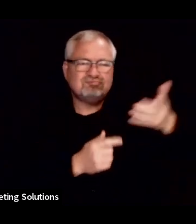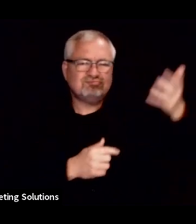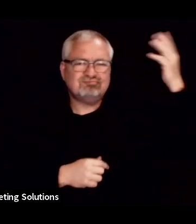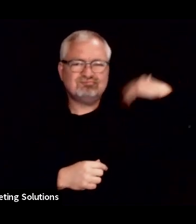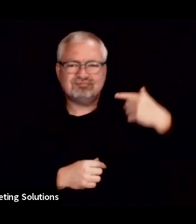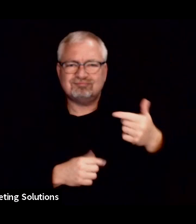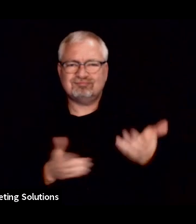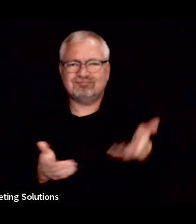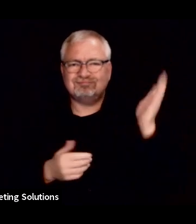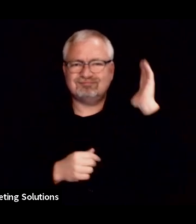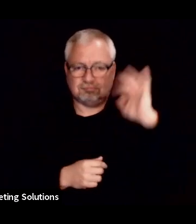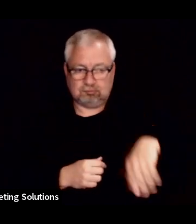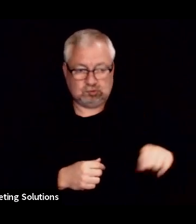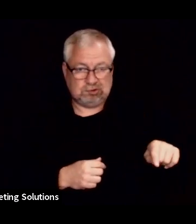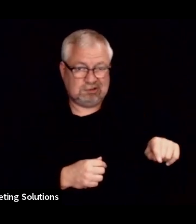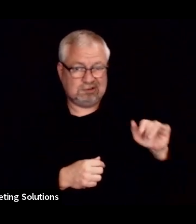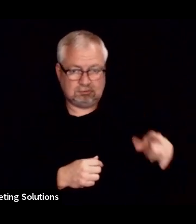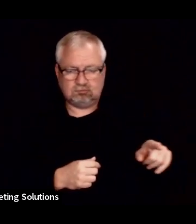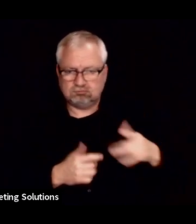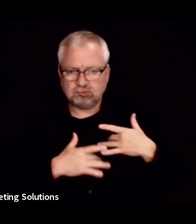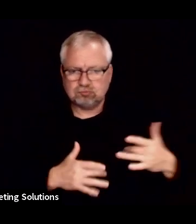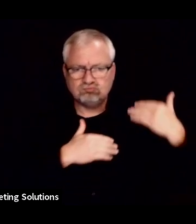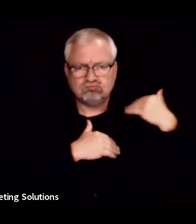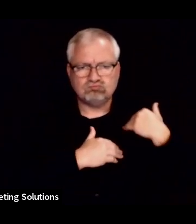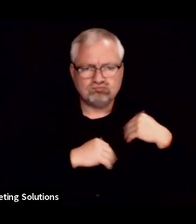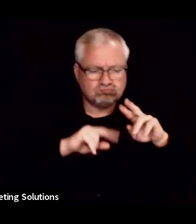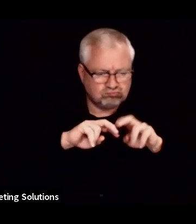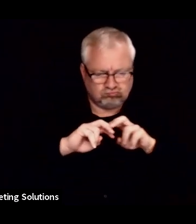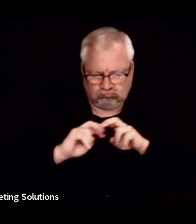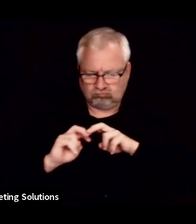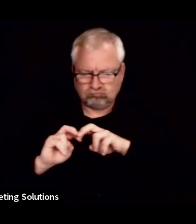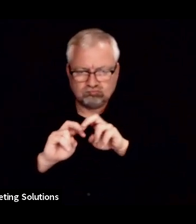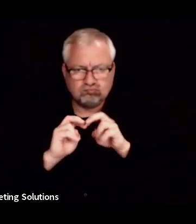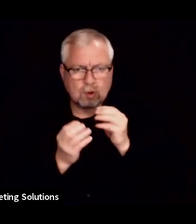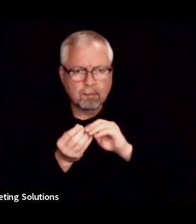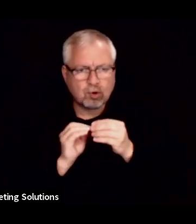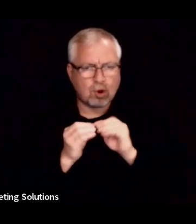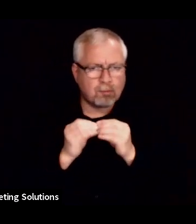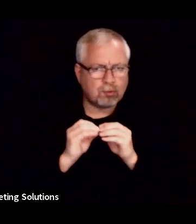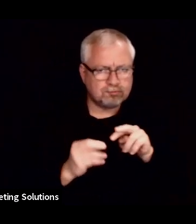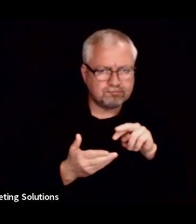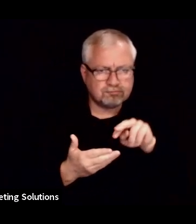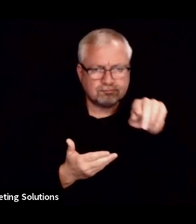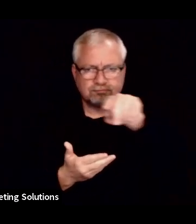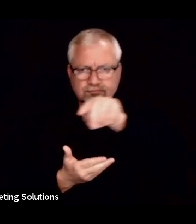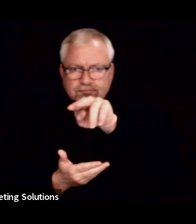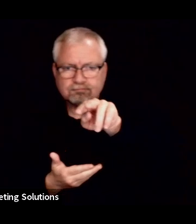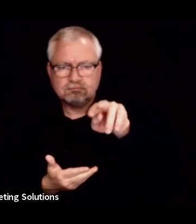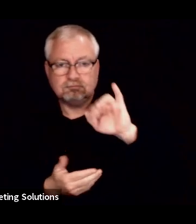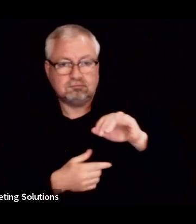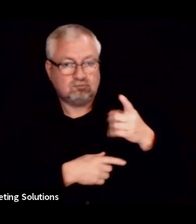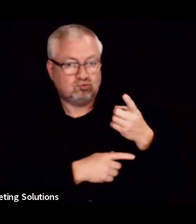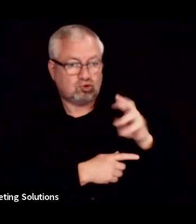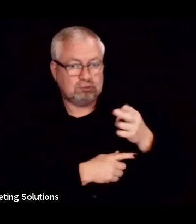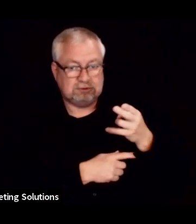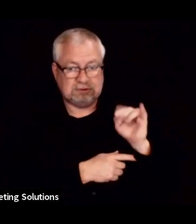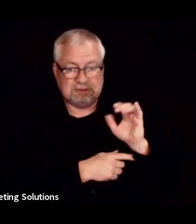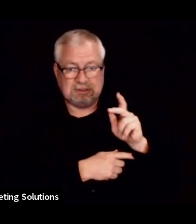see that necessity. Dr. Hick might, from his perspective, be